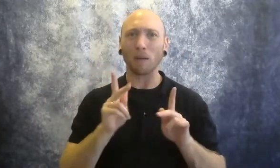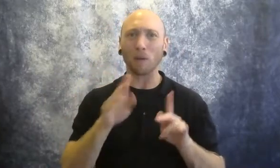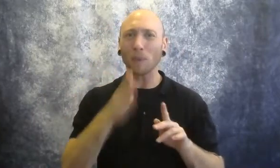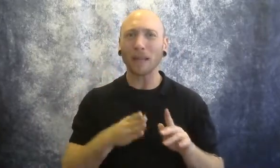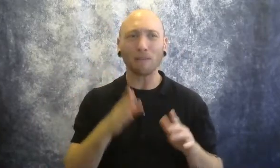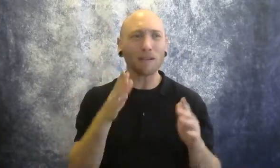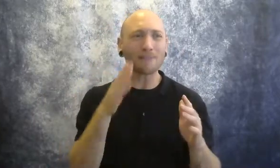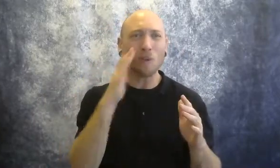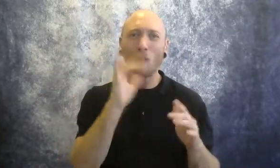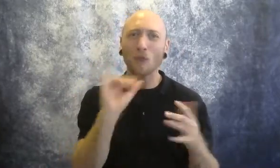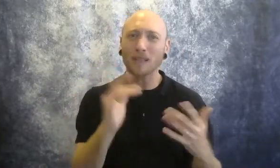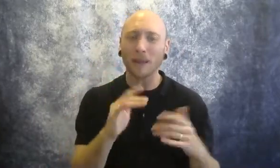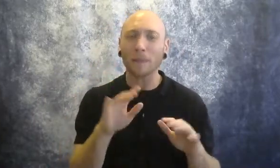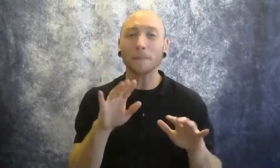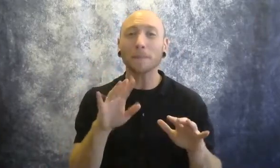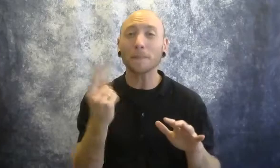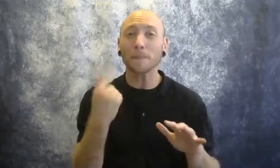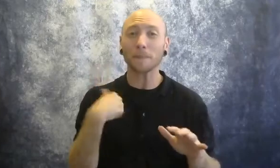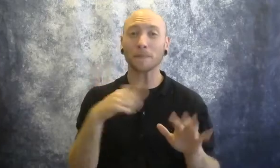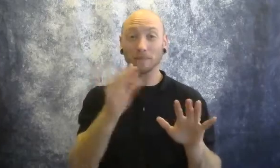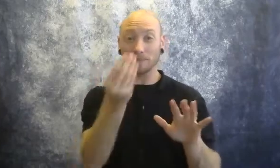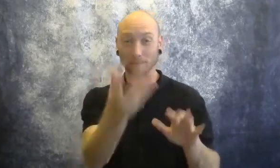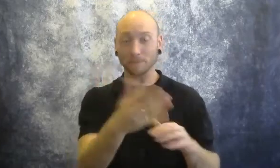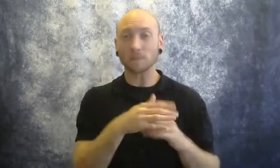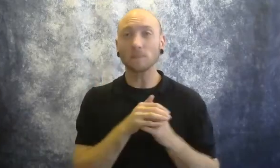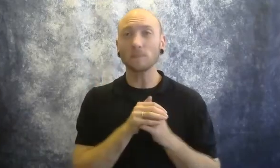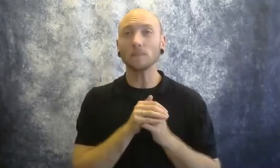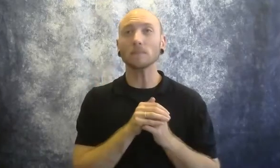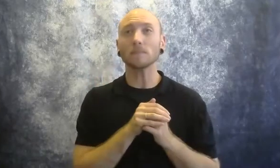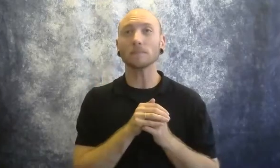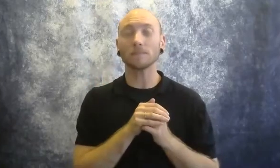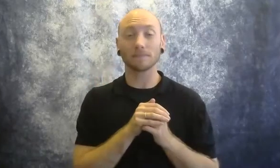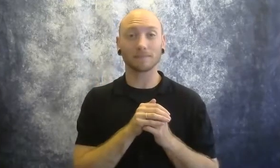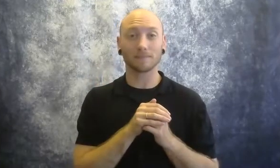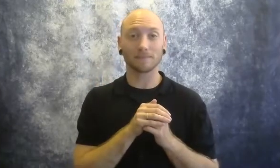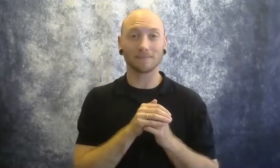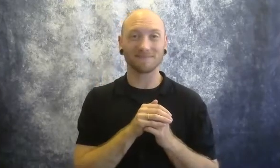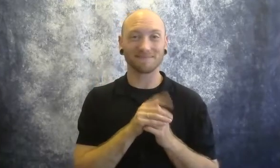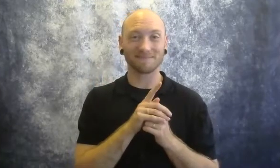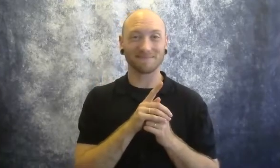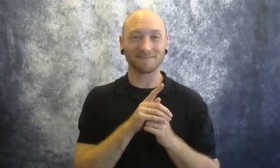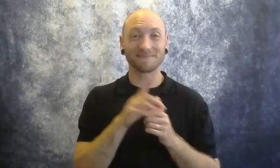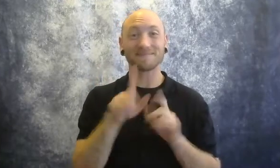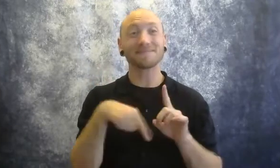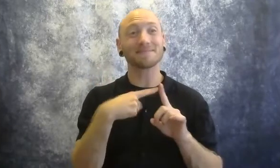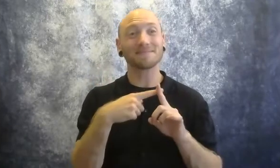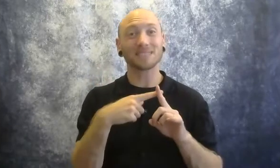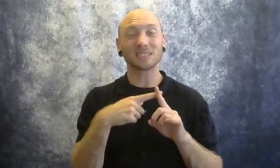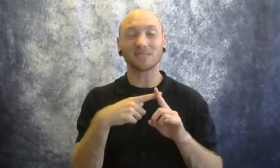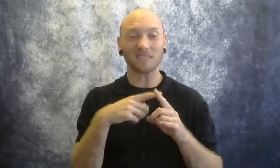of effect we have on people, So, and there's something about us, I have to tell you, that once we've gotten